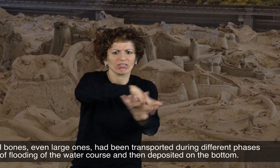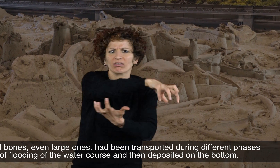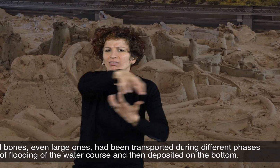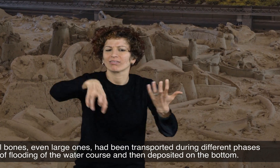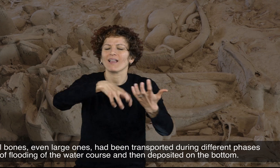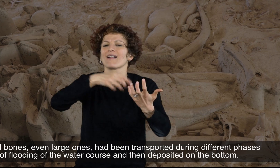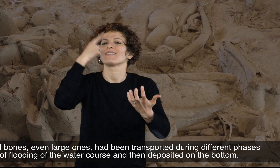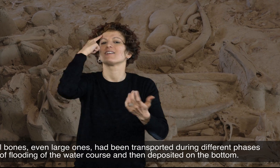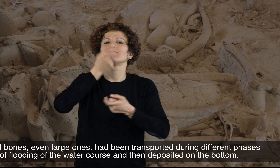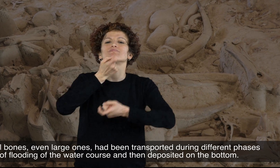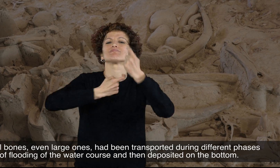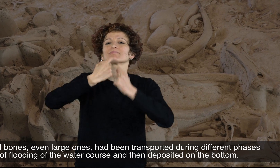then deposited on the bottom.